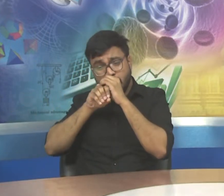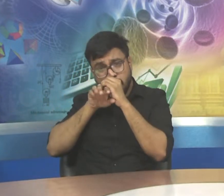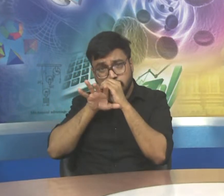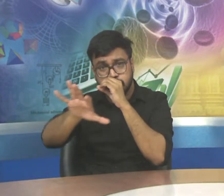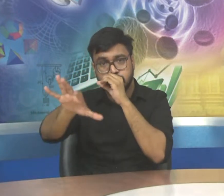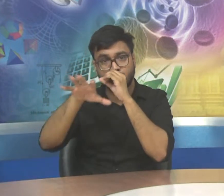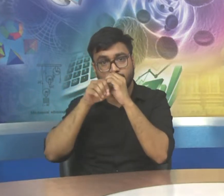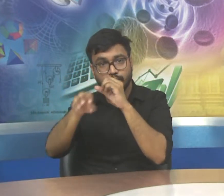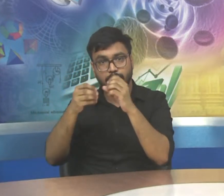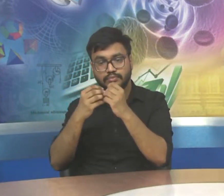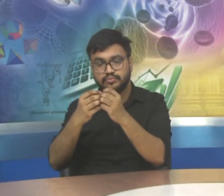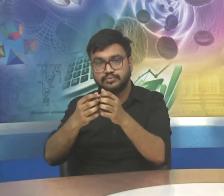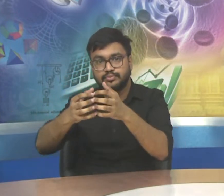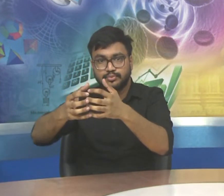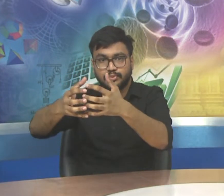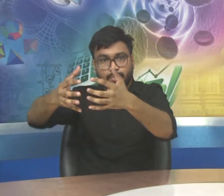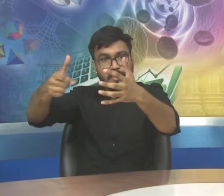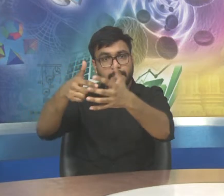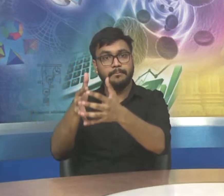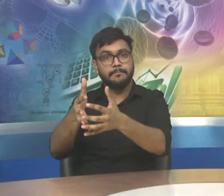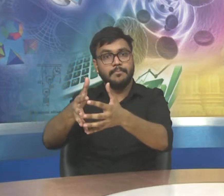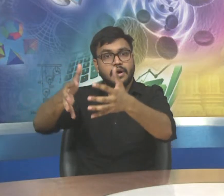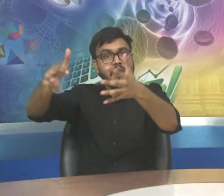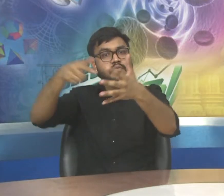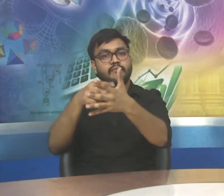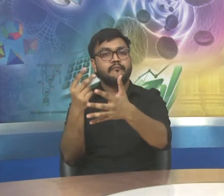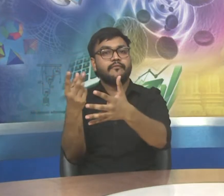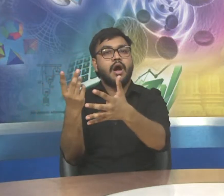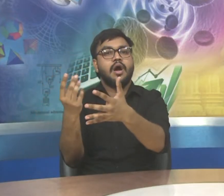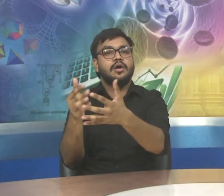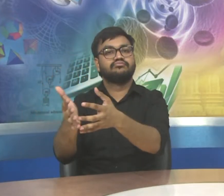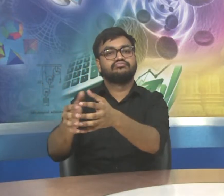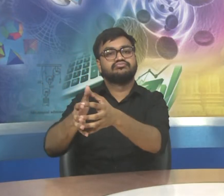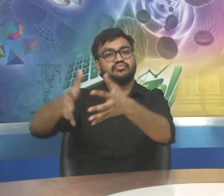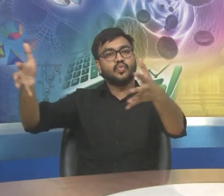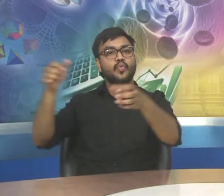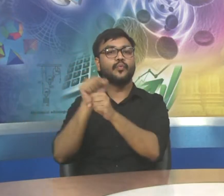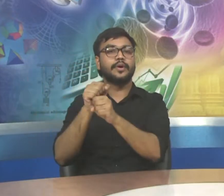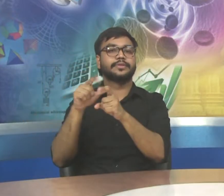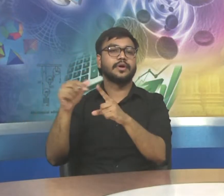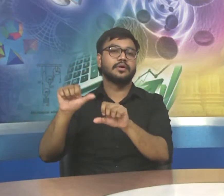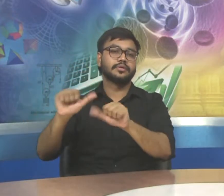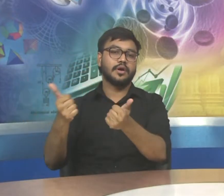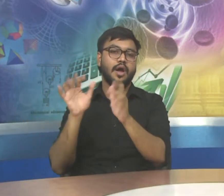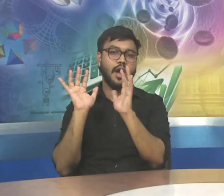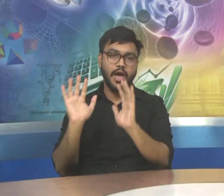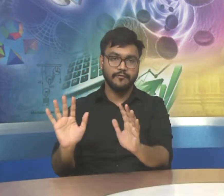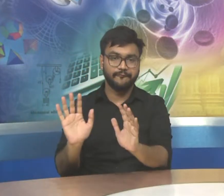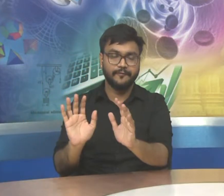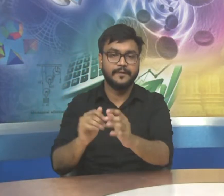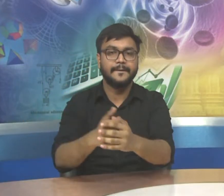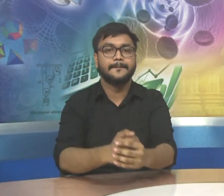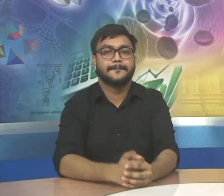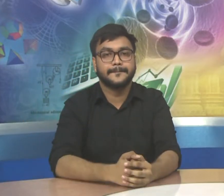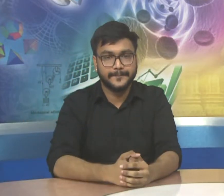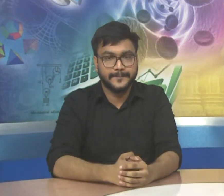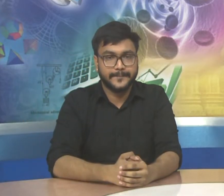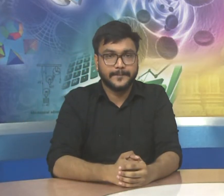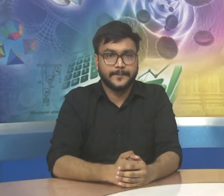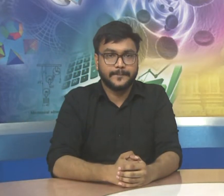doing more work rather than him, and his balloon filled faster